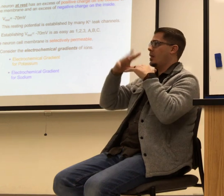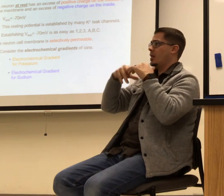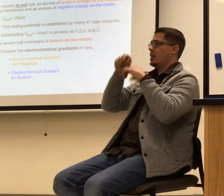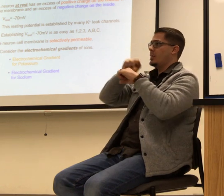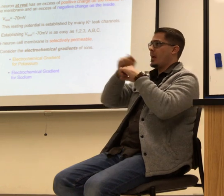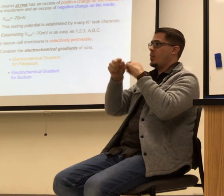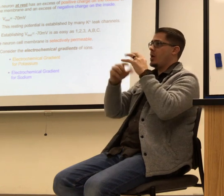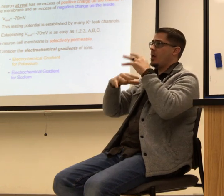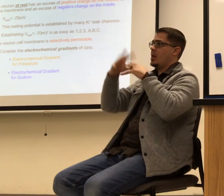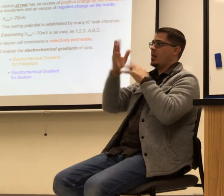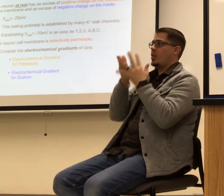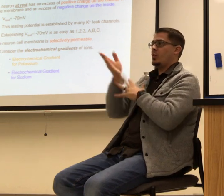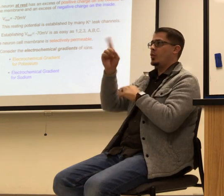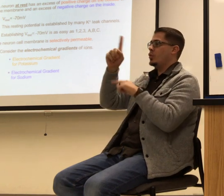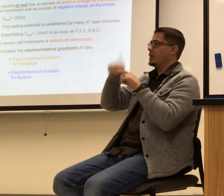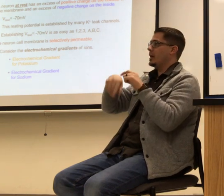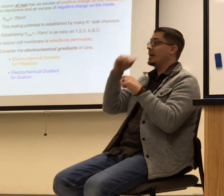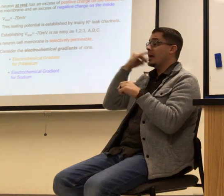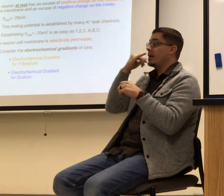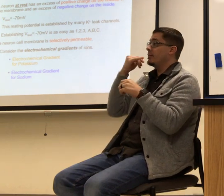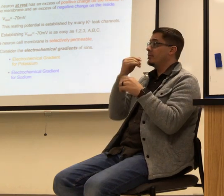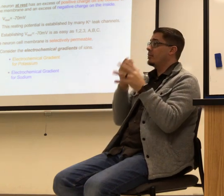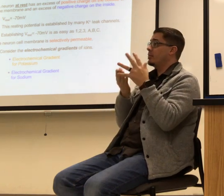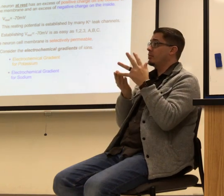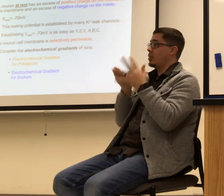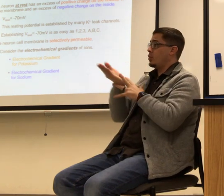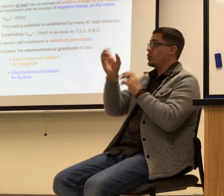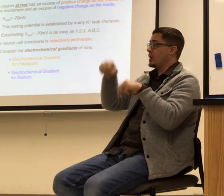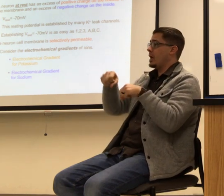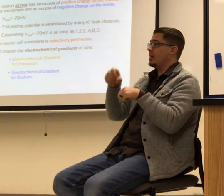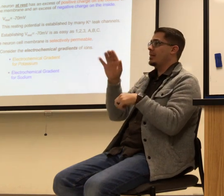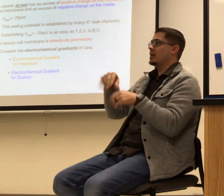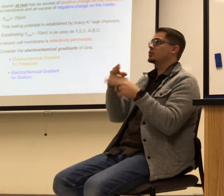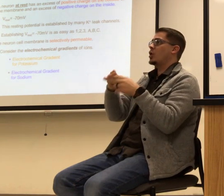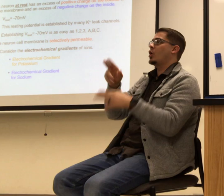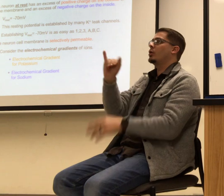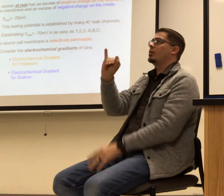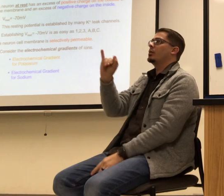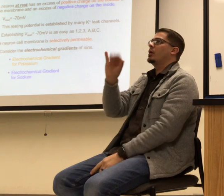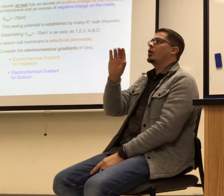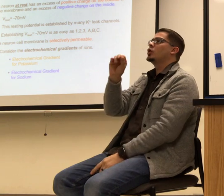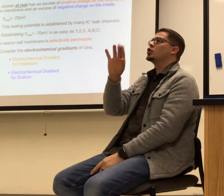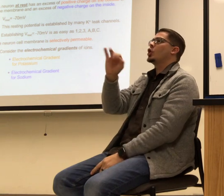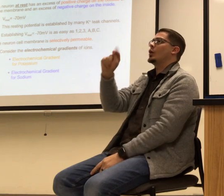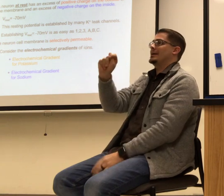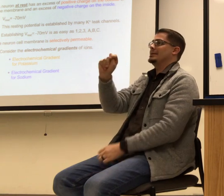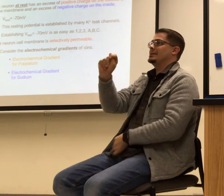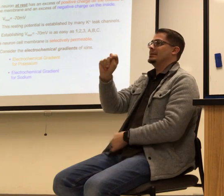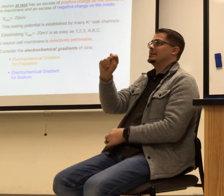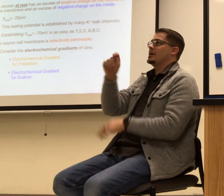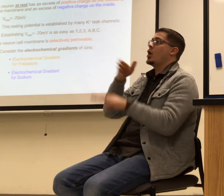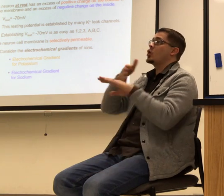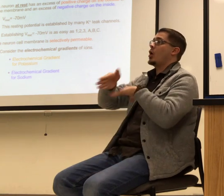membrane, you call that current. Current is literally the charges flowing across the membrane.